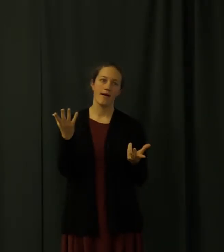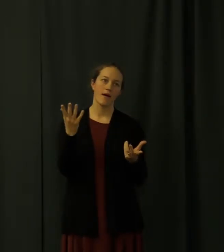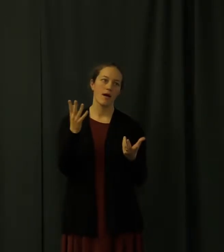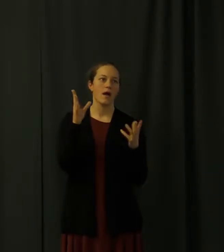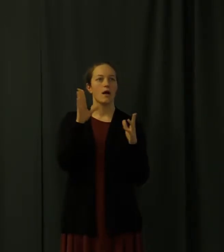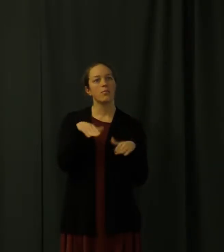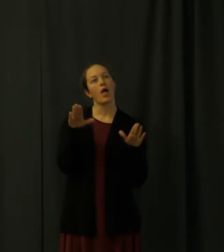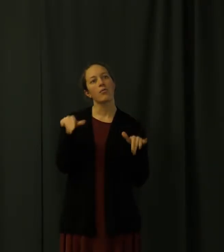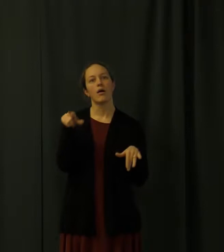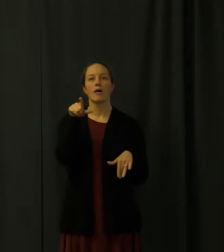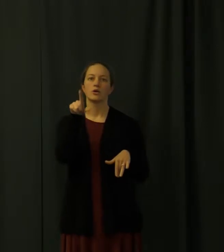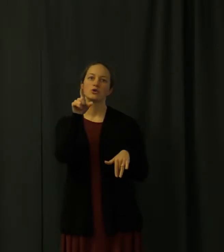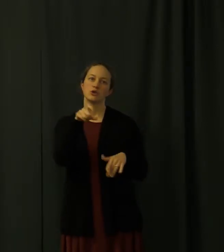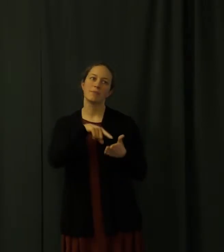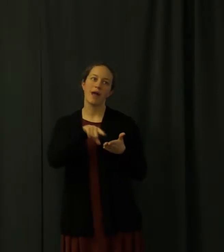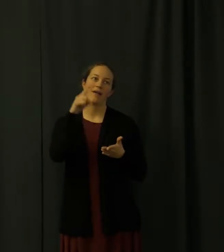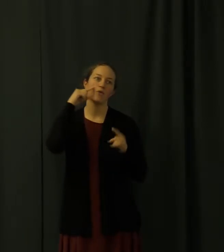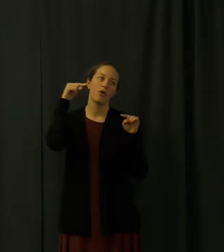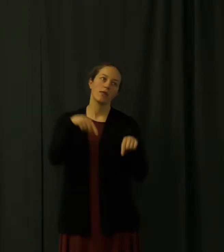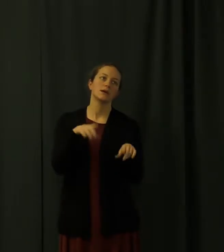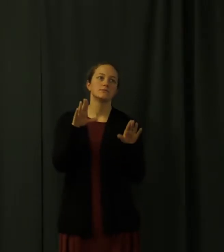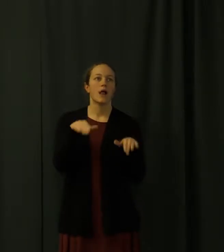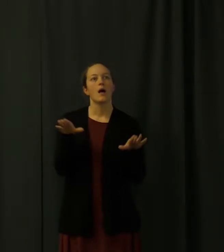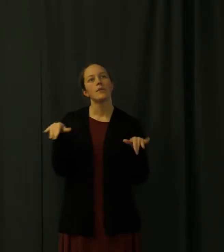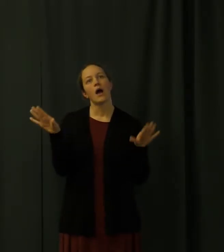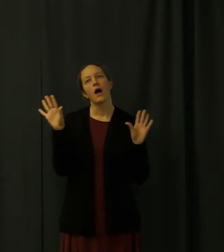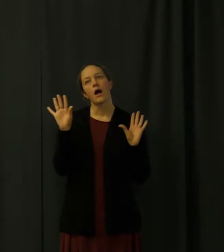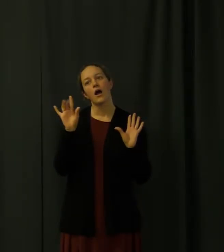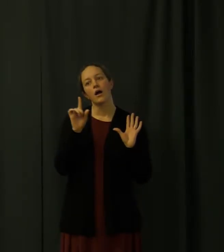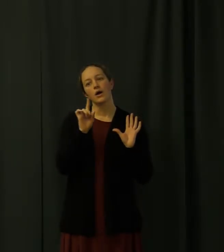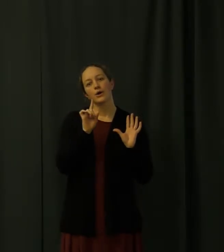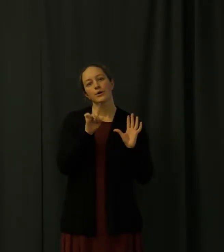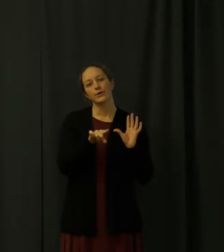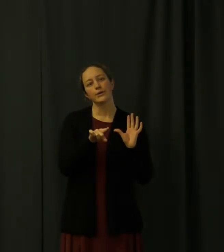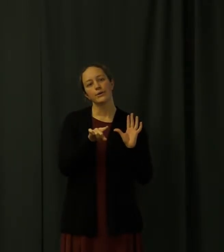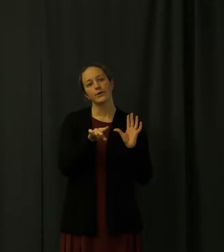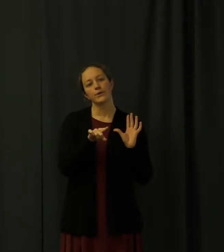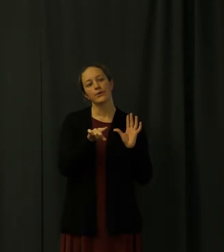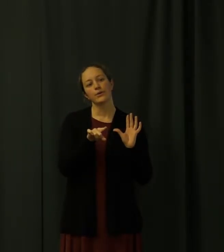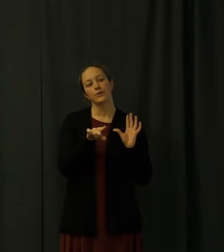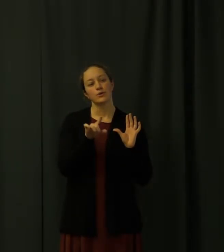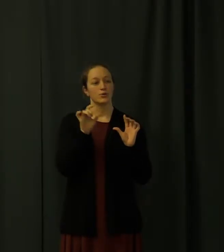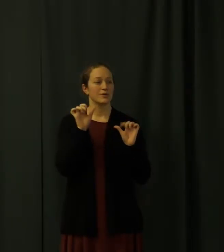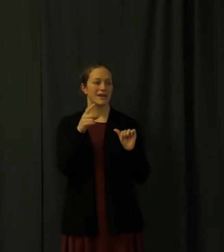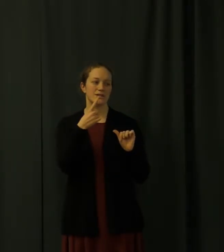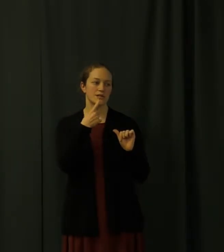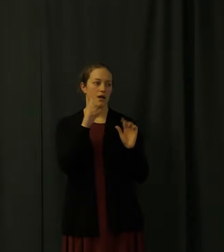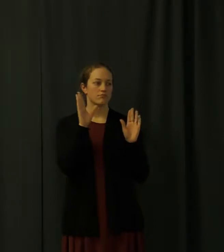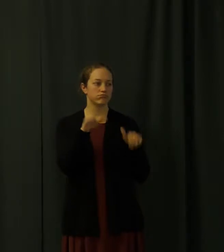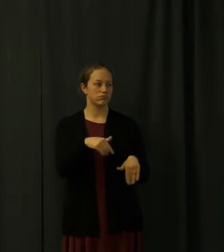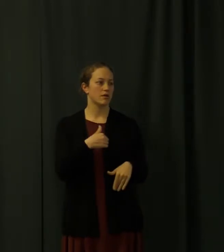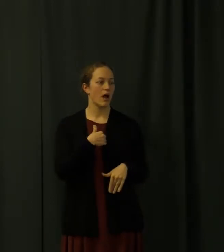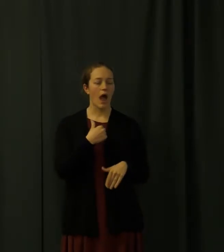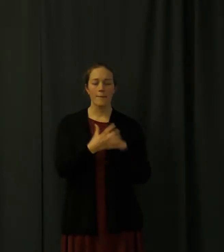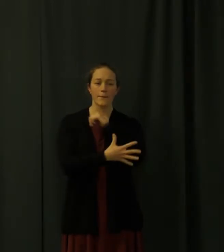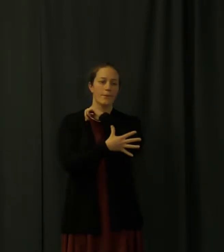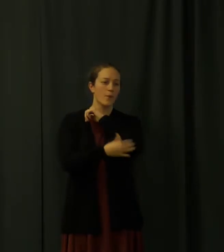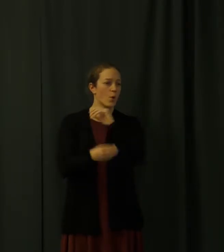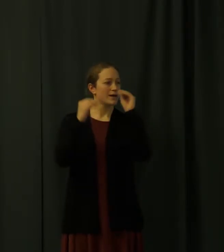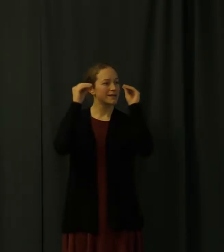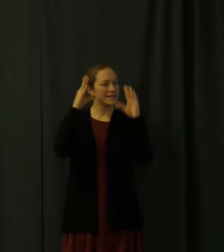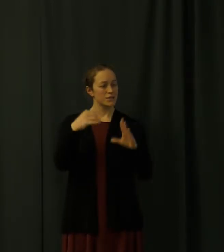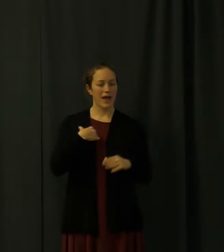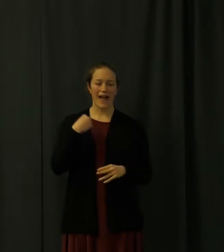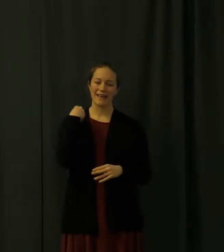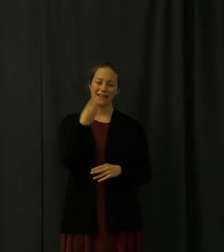blah, blah, you should really pay for this, blah, blah. You just say, you can say it out loud if you want to. Like, you just say, I am a poor teacher, I'm giving you